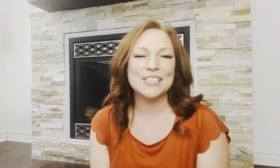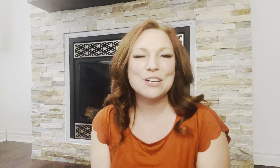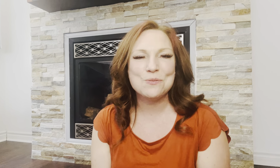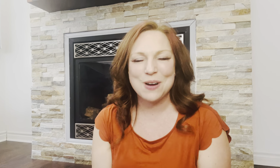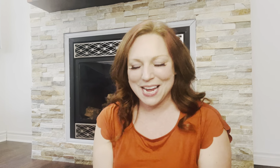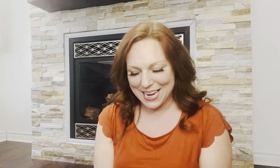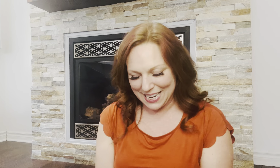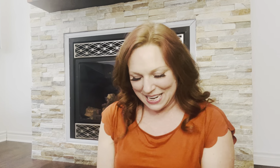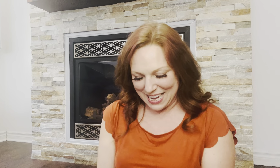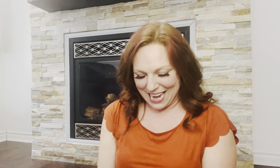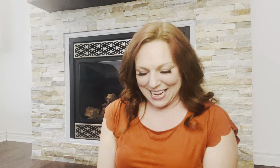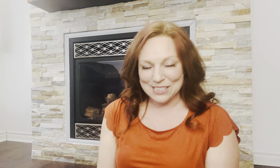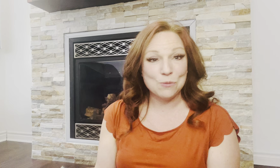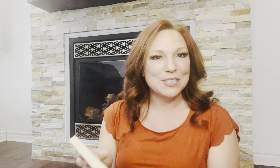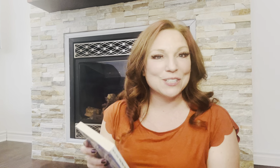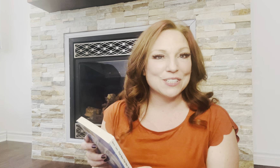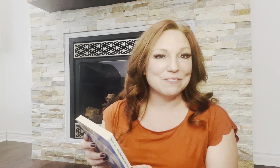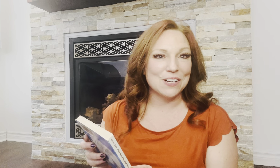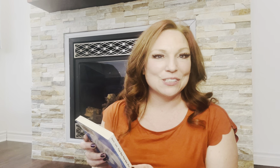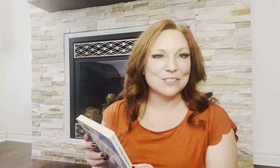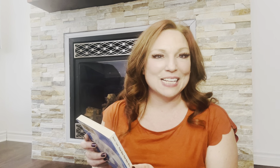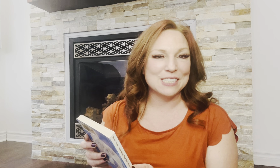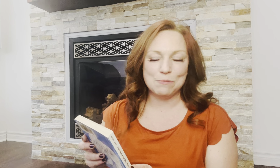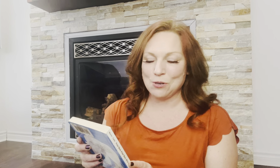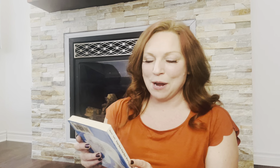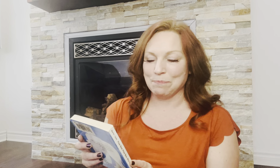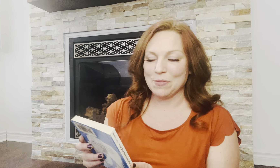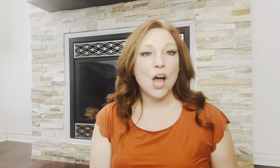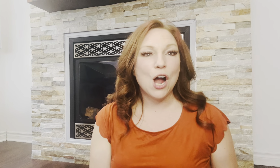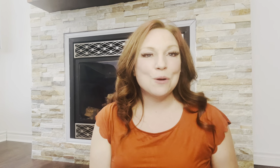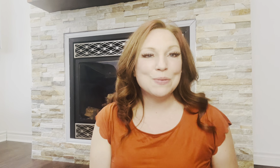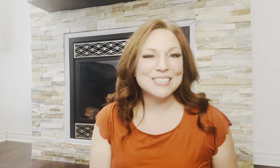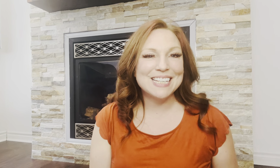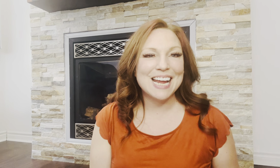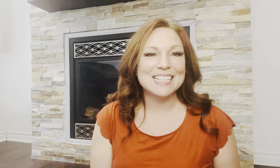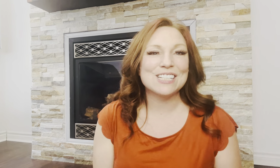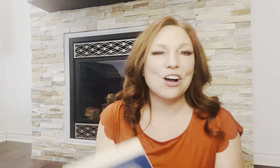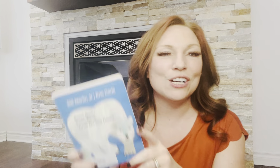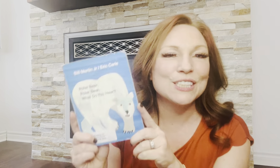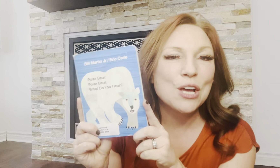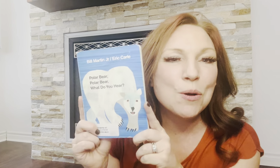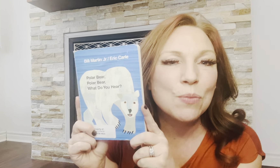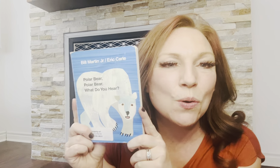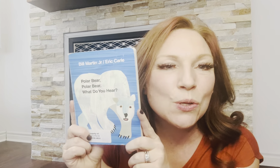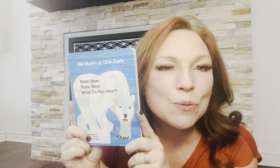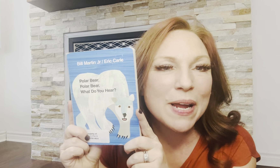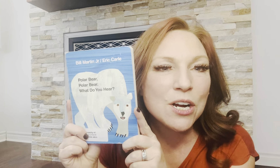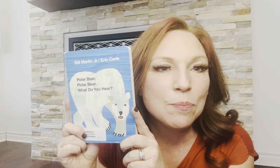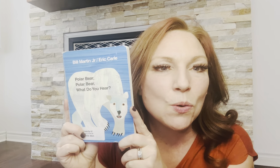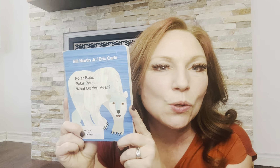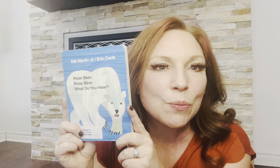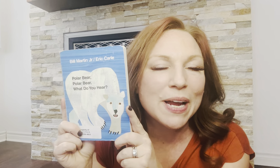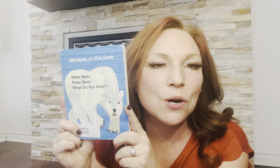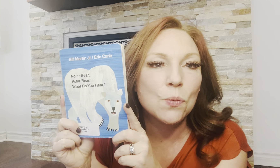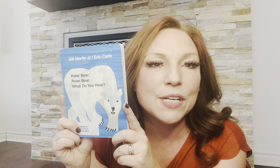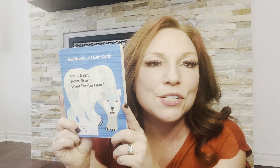little one. So be sure to follow and subscribe. Our book today is called Polar Bear, What Do